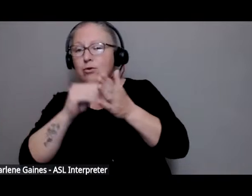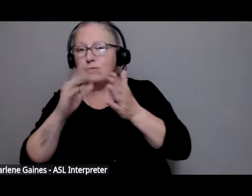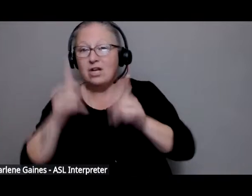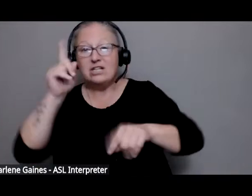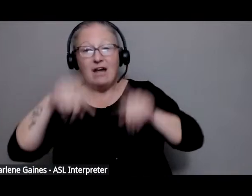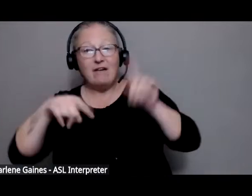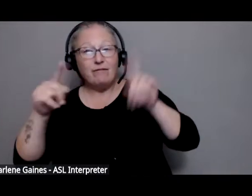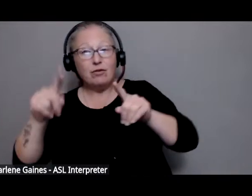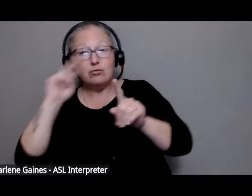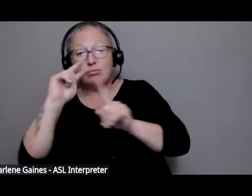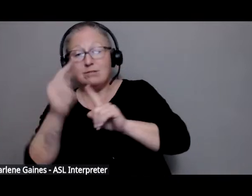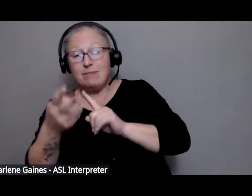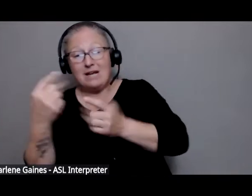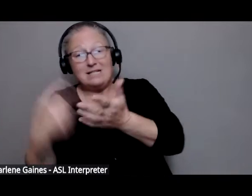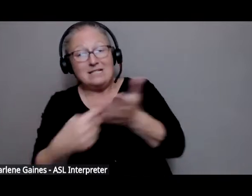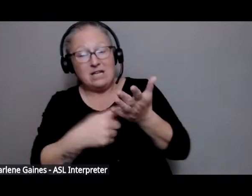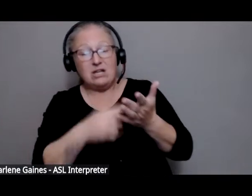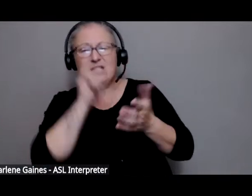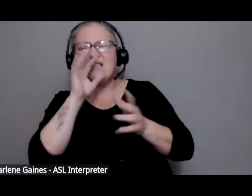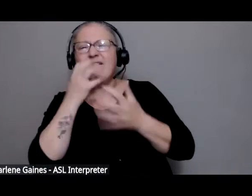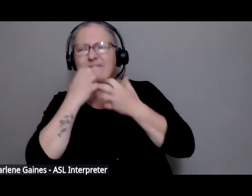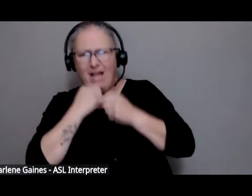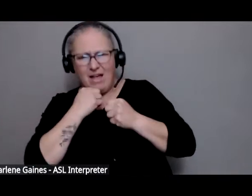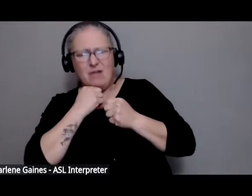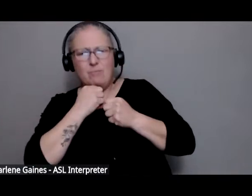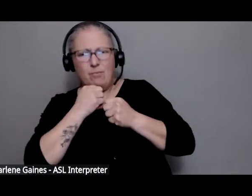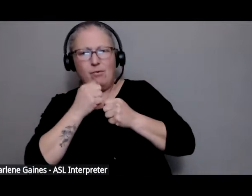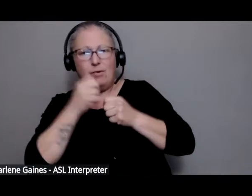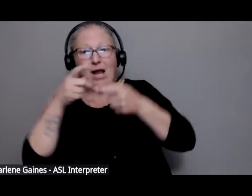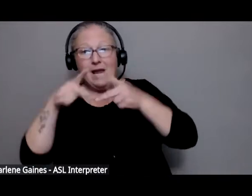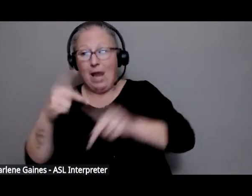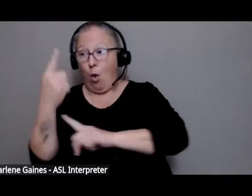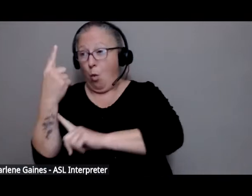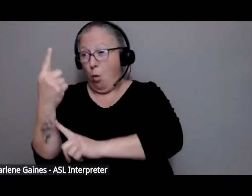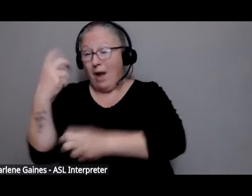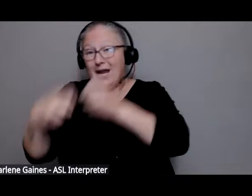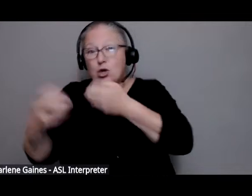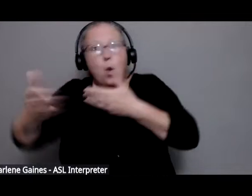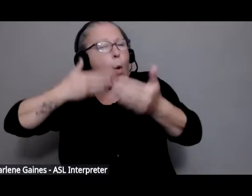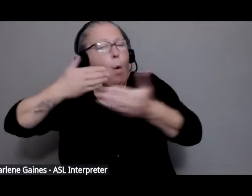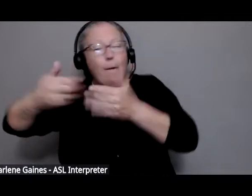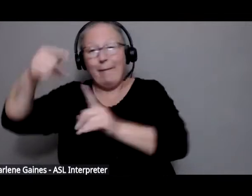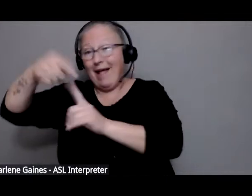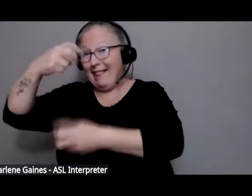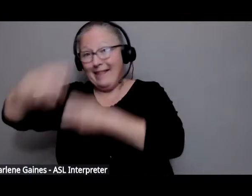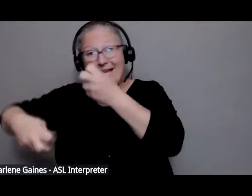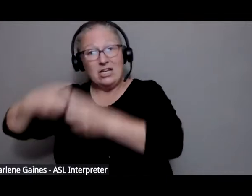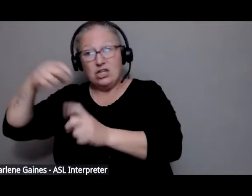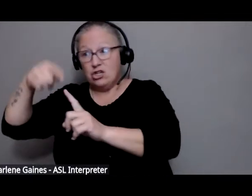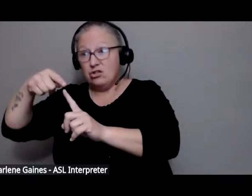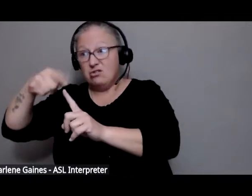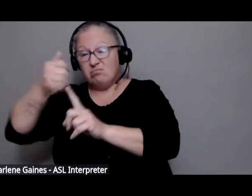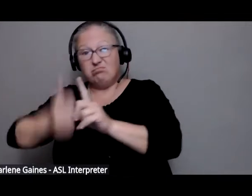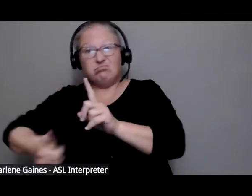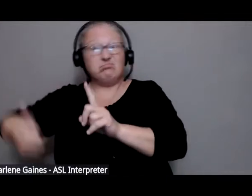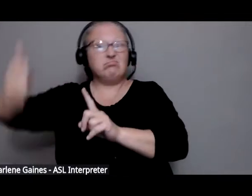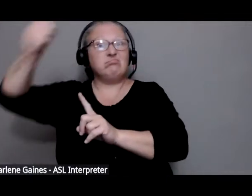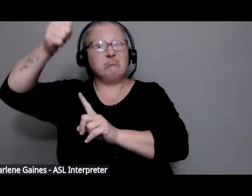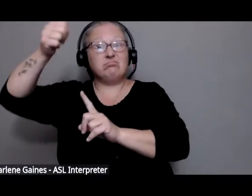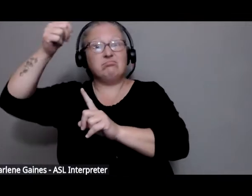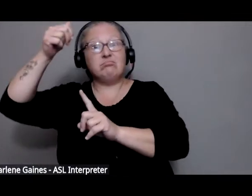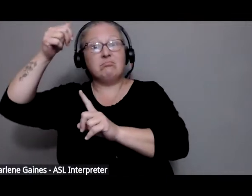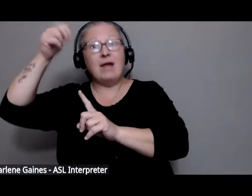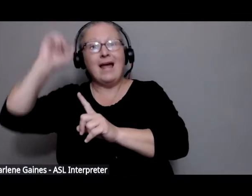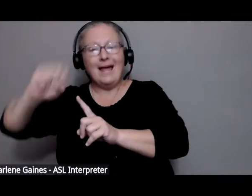and discussions are valuable, allowing a single issue, whatever the issue is, to dominate can detract from the